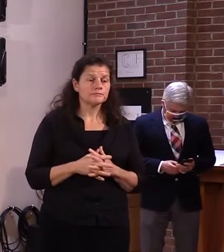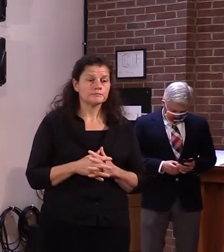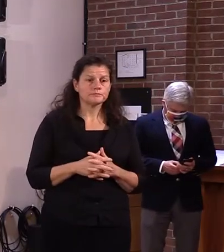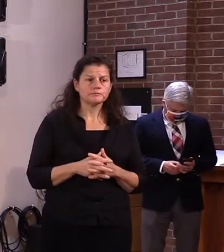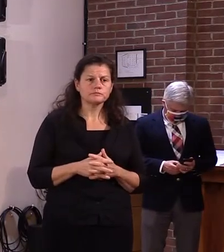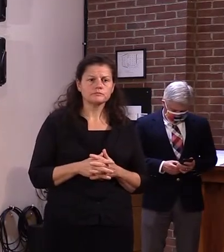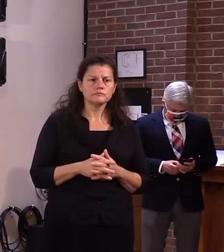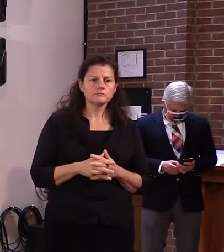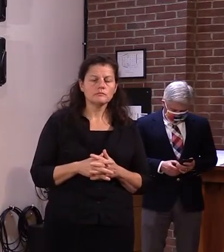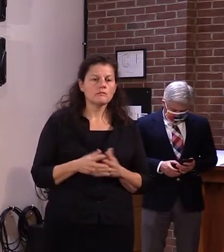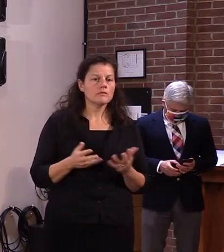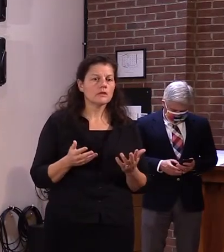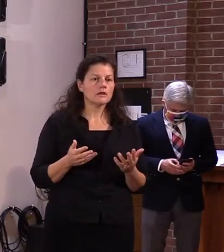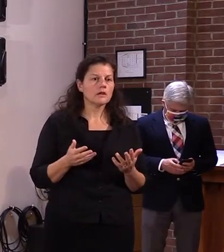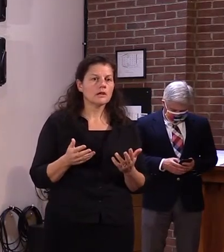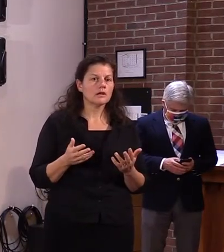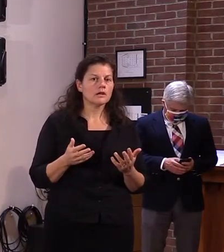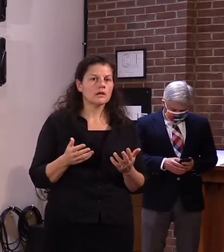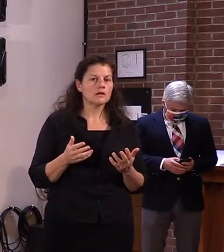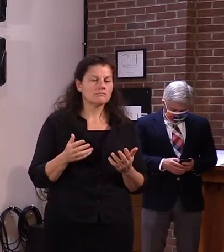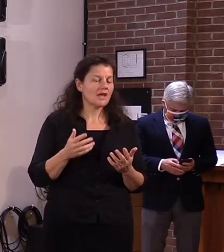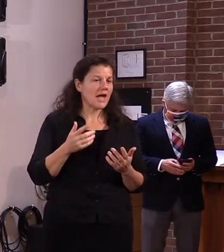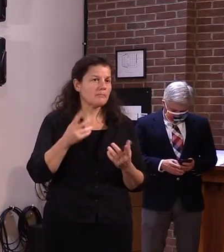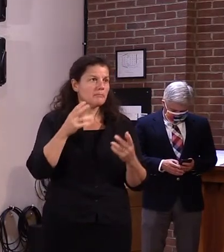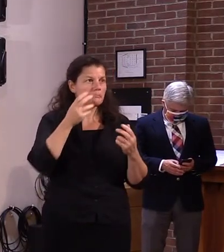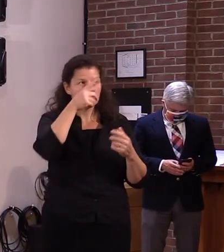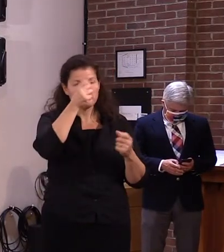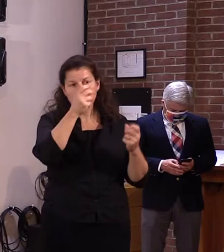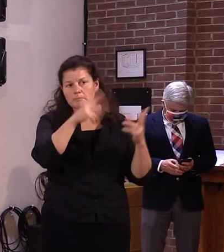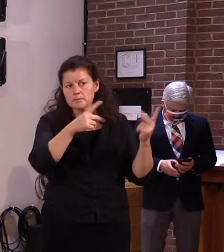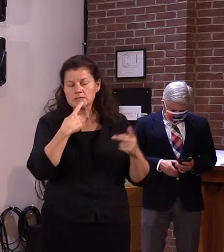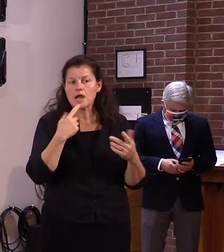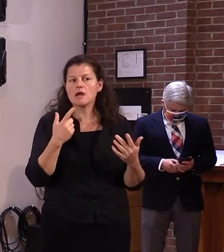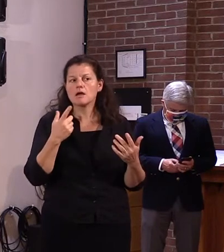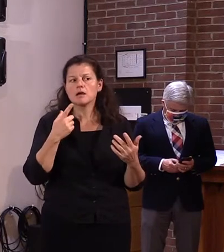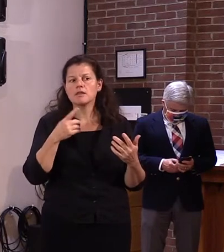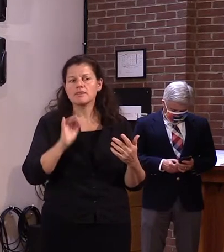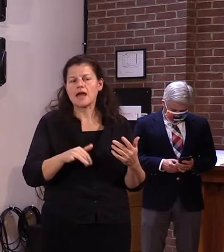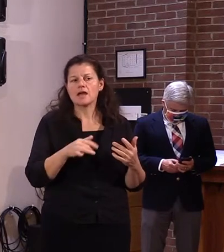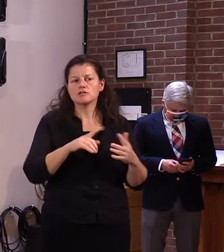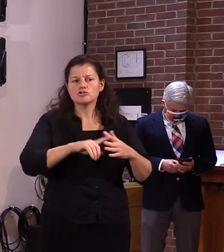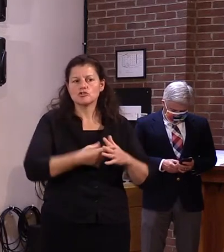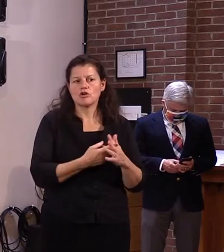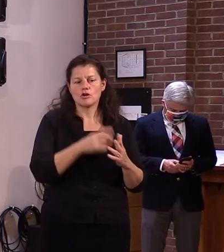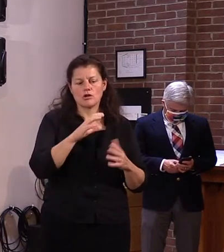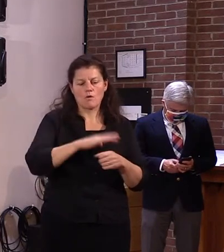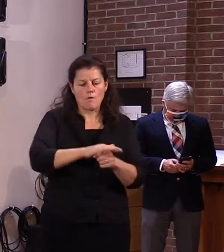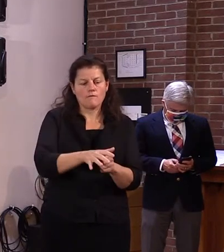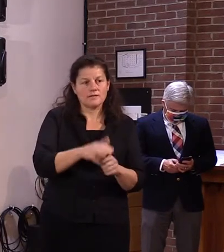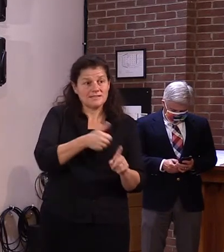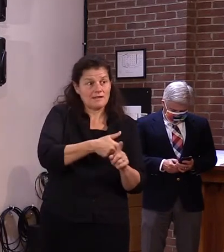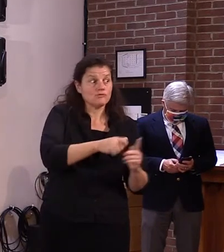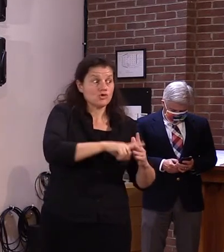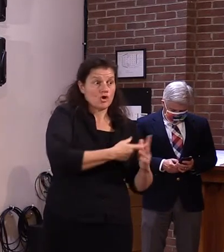population, as has been stated for COVID-19, the SARS-CoV-2 virus.